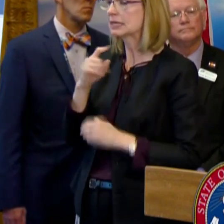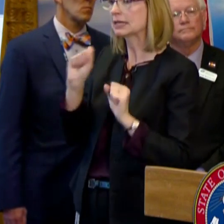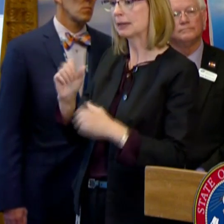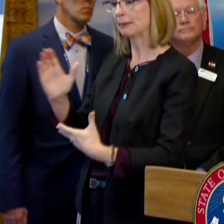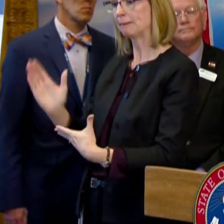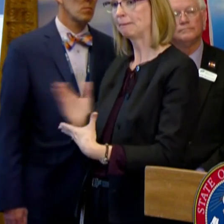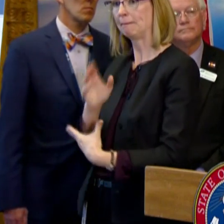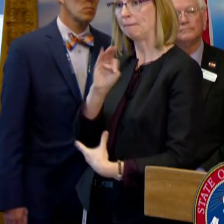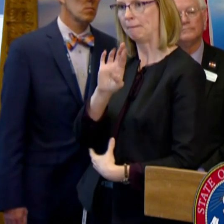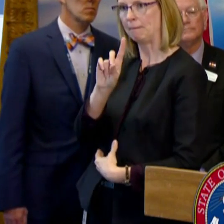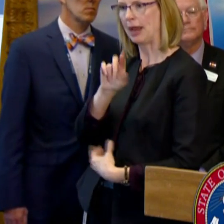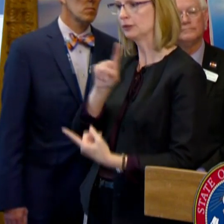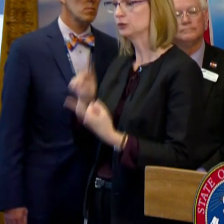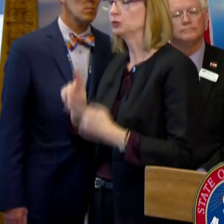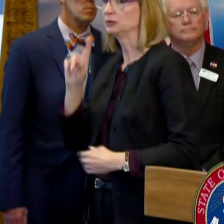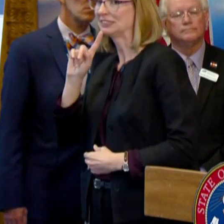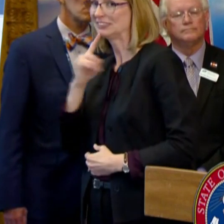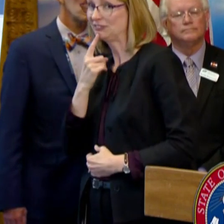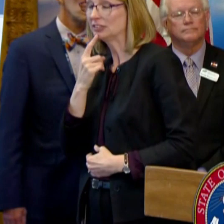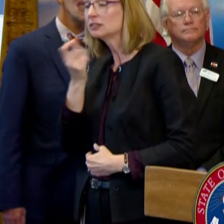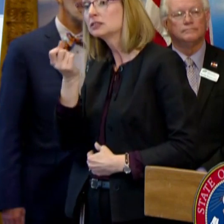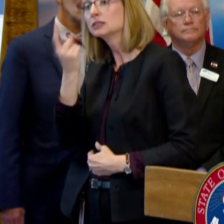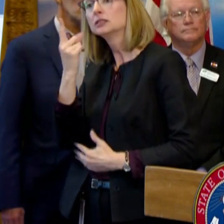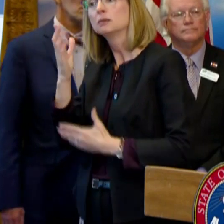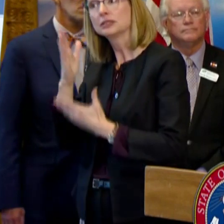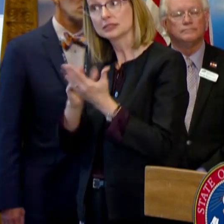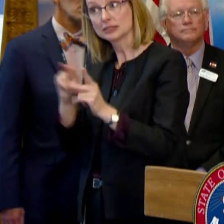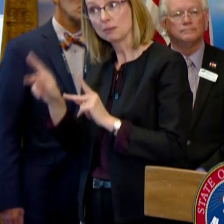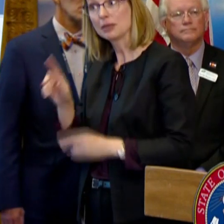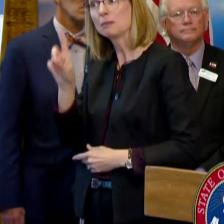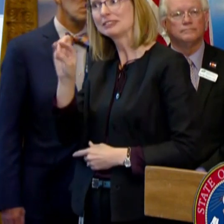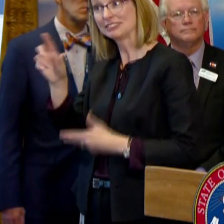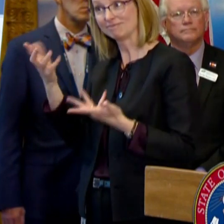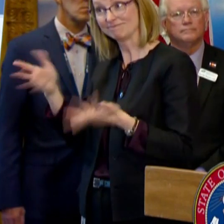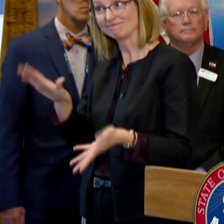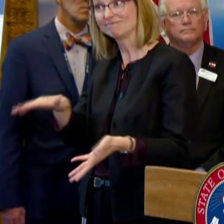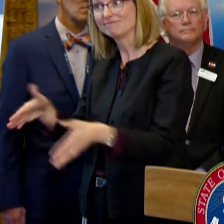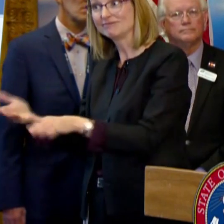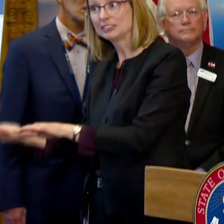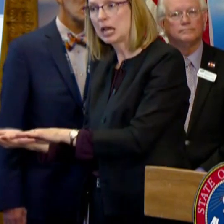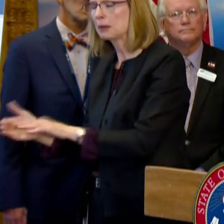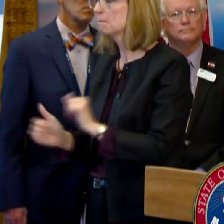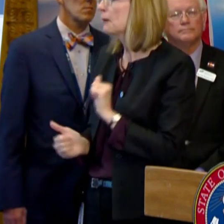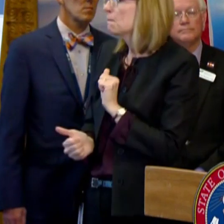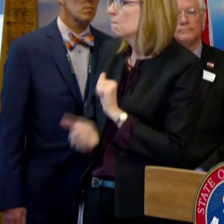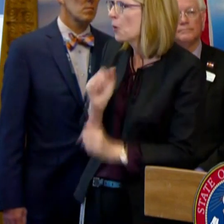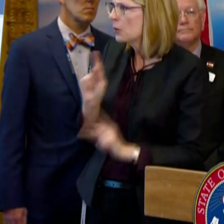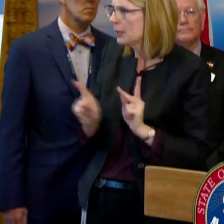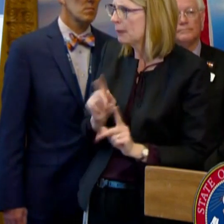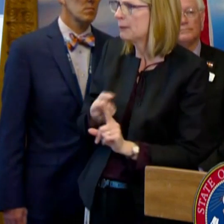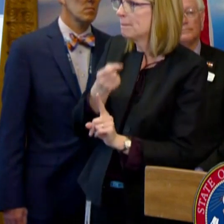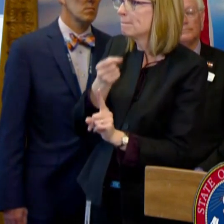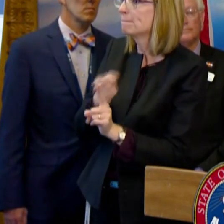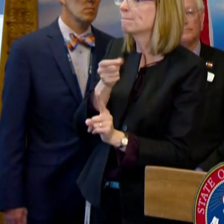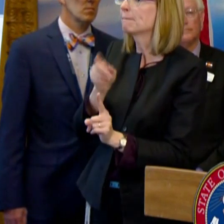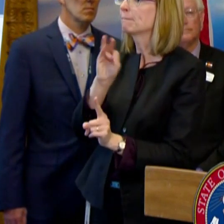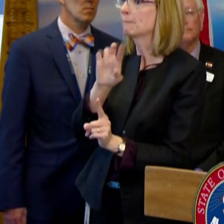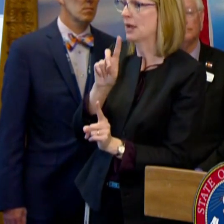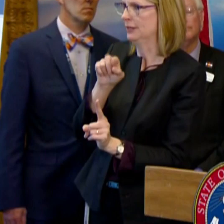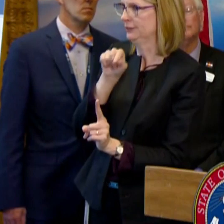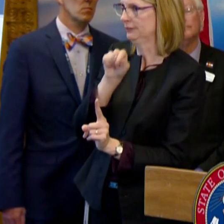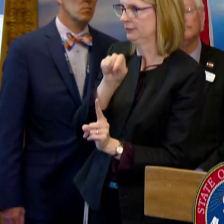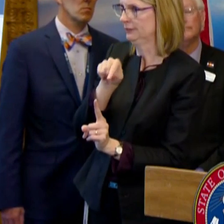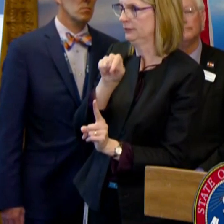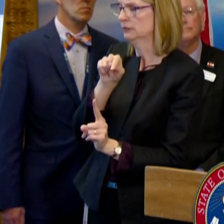death. However, initial studies indicate that the majority of cases are mild, although people with chronic health